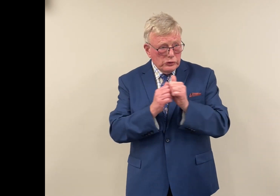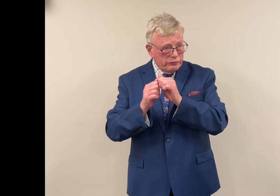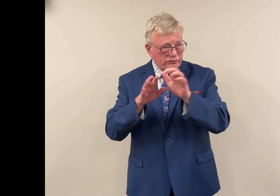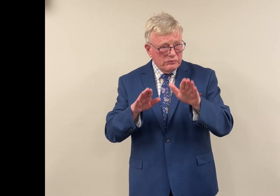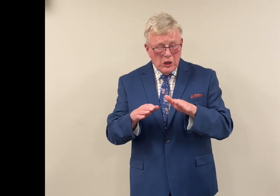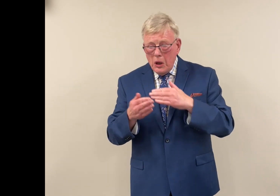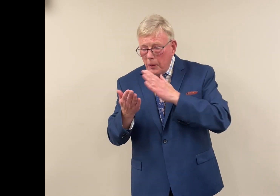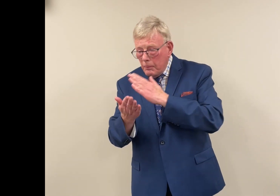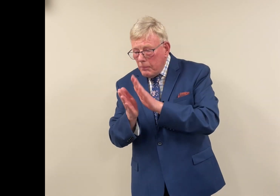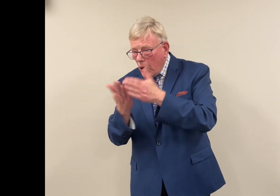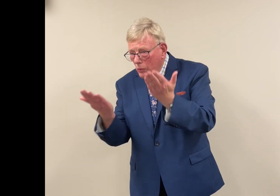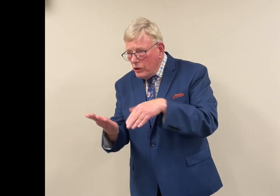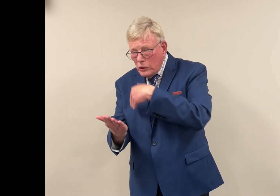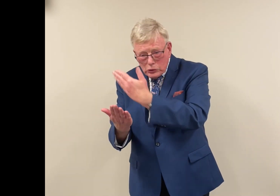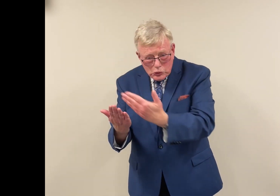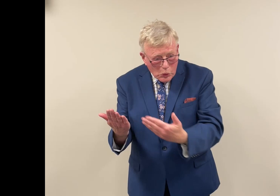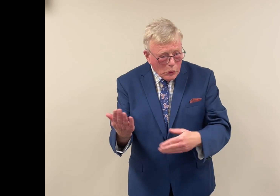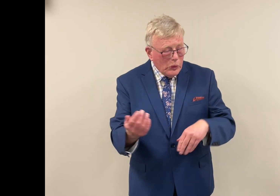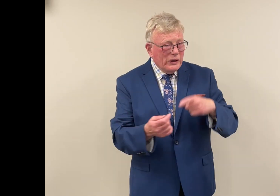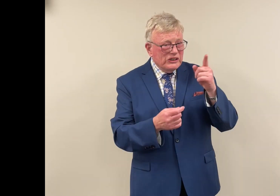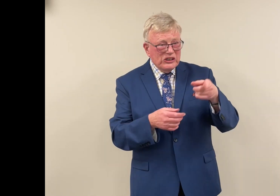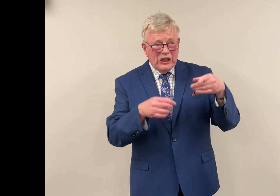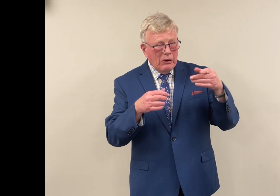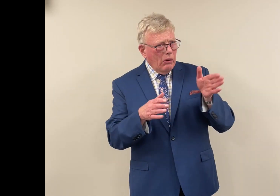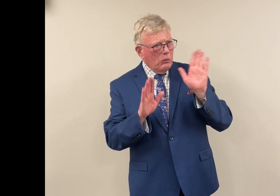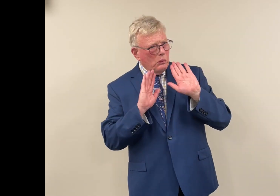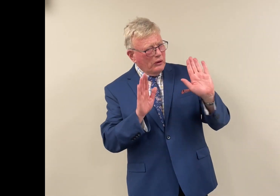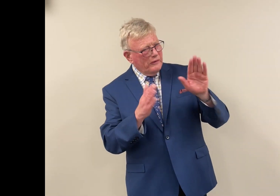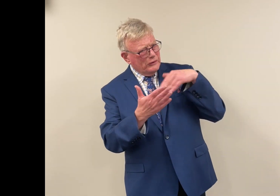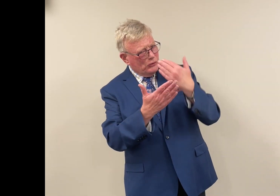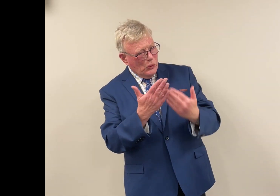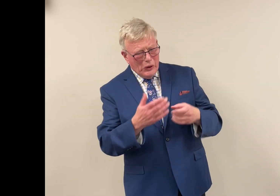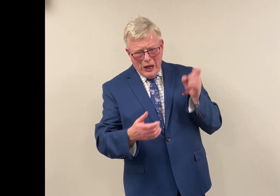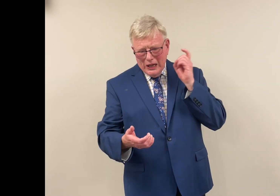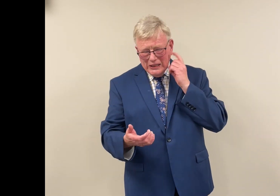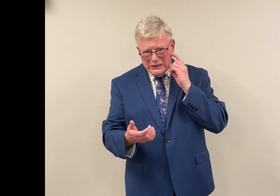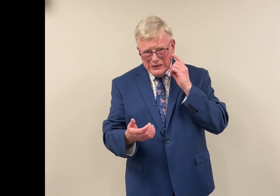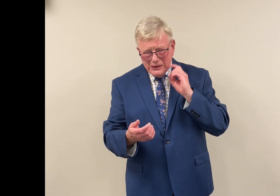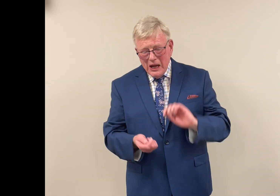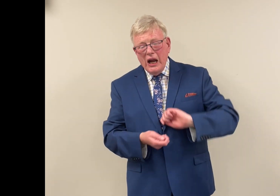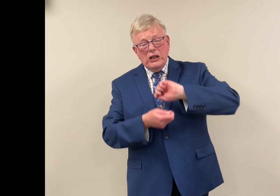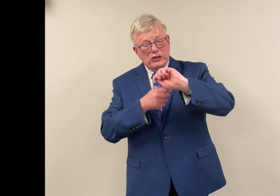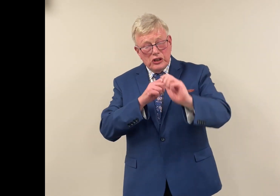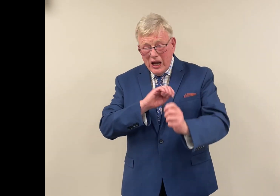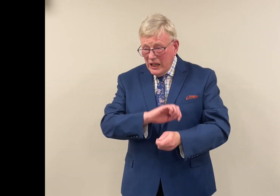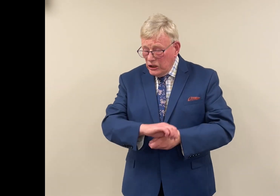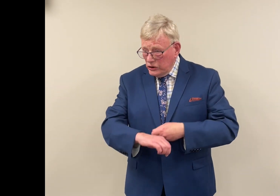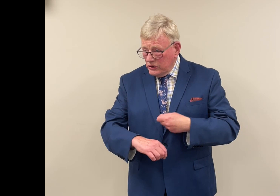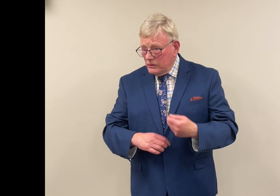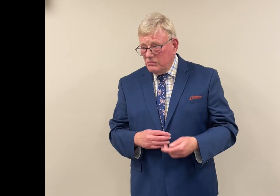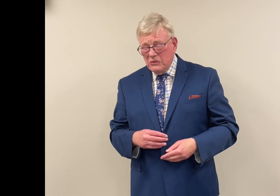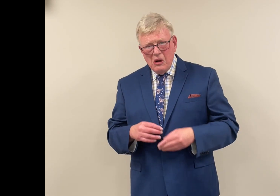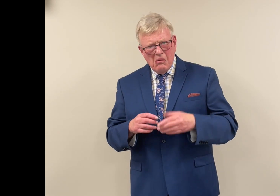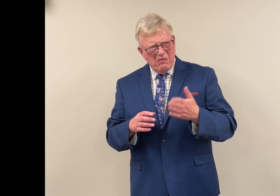and then later I joined a deaf Christian fellowship. It was wonderful stories that I could understand